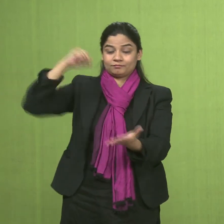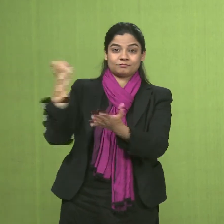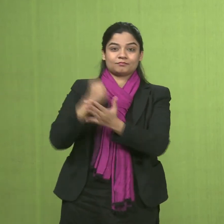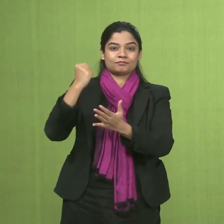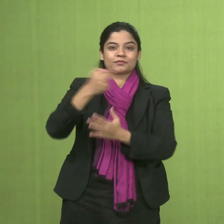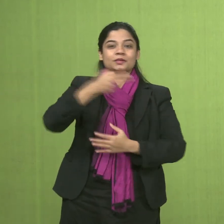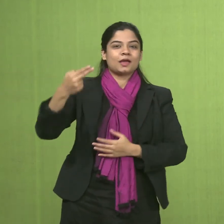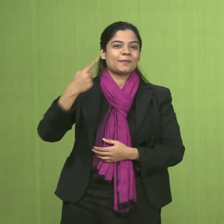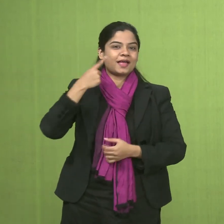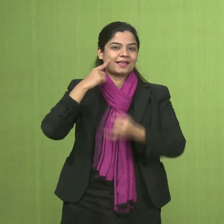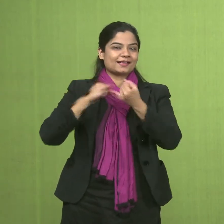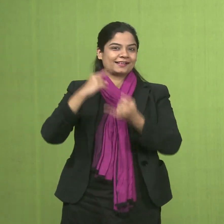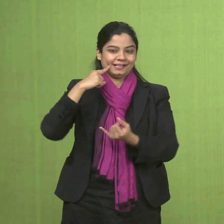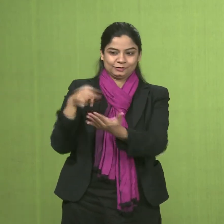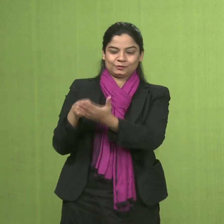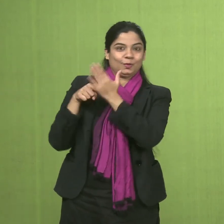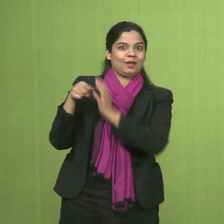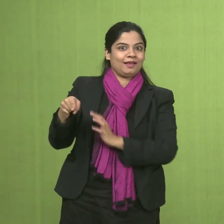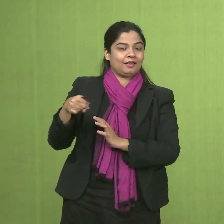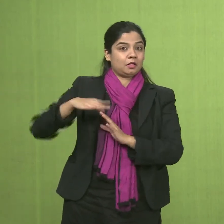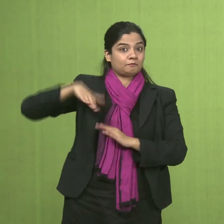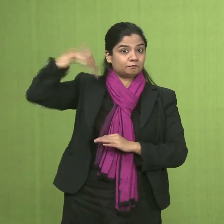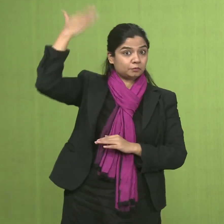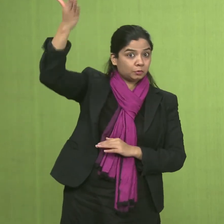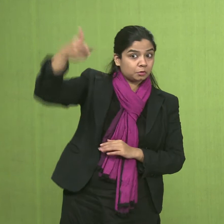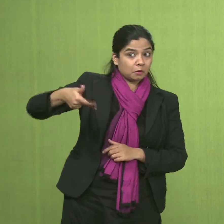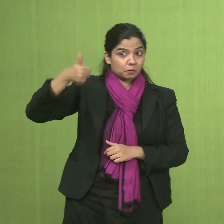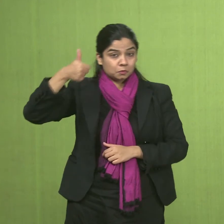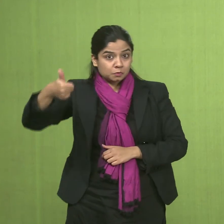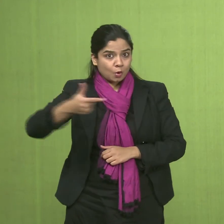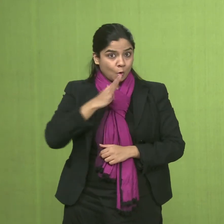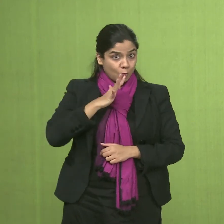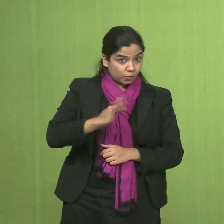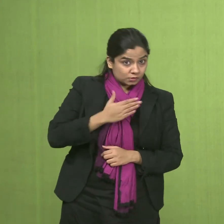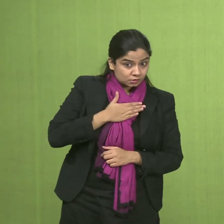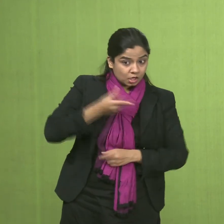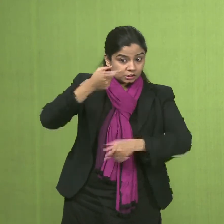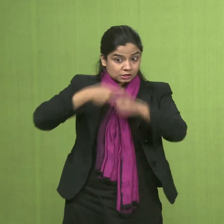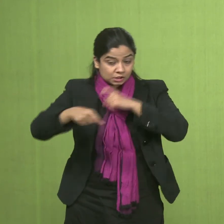An ISI mark is given to all electrical equipments. It is important, right or wrong?